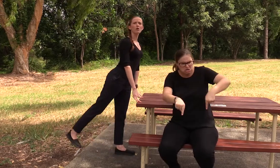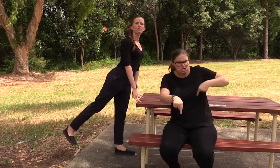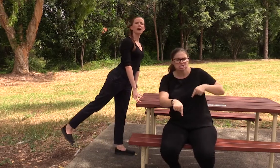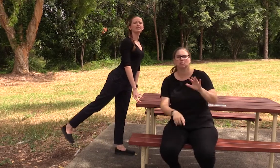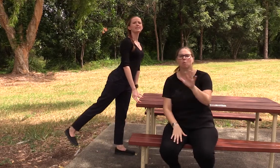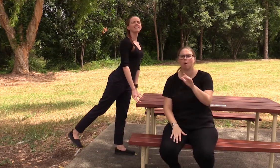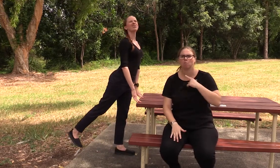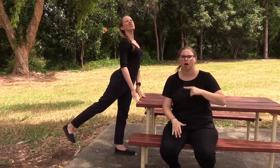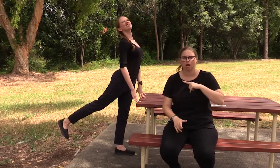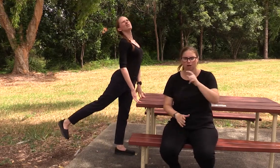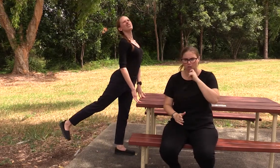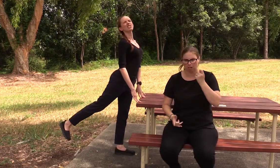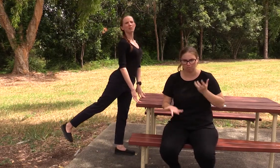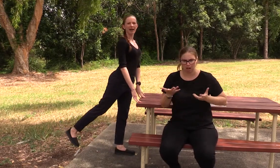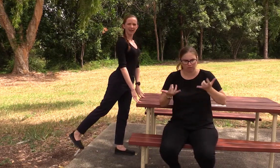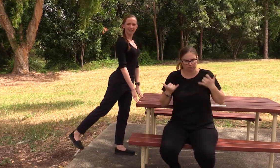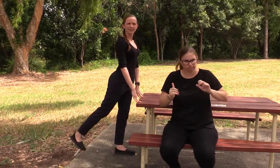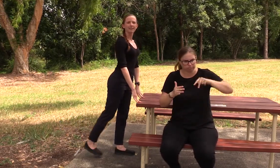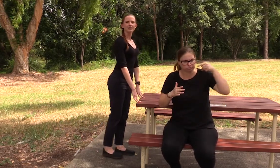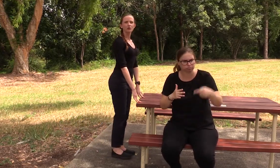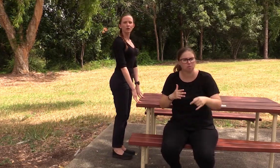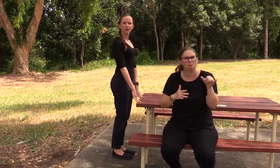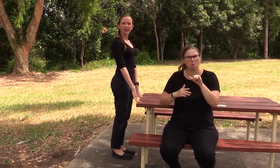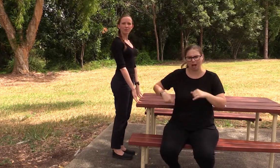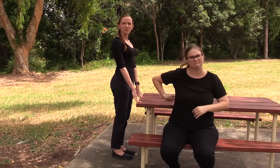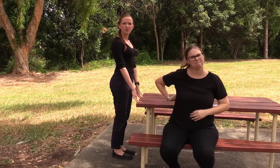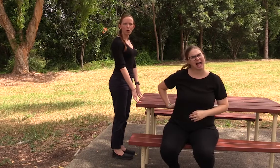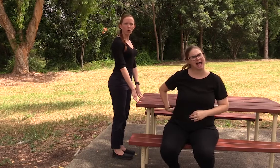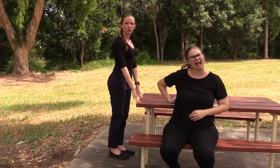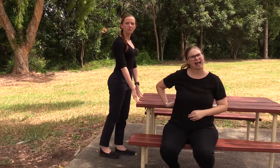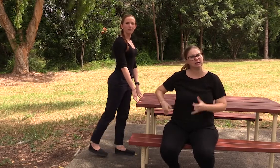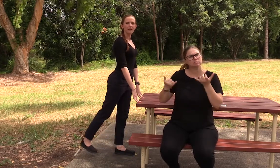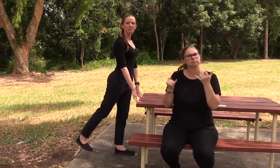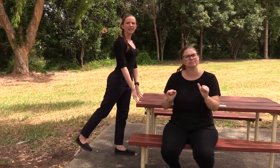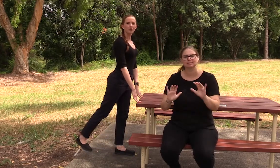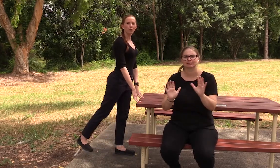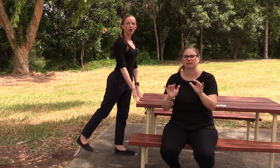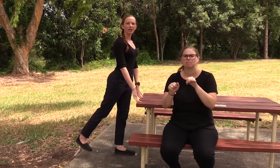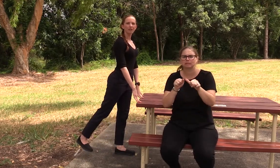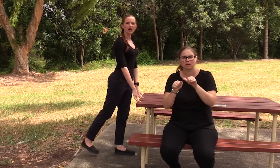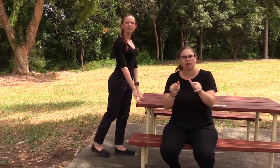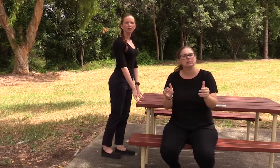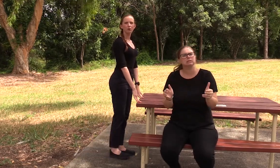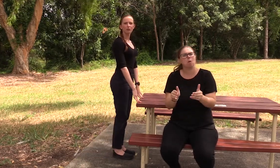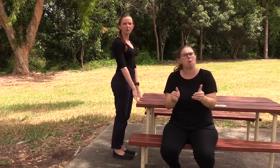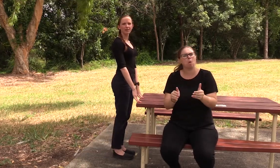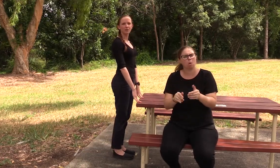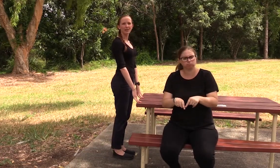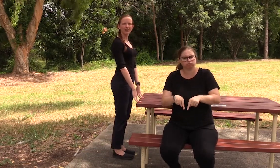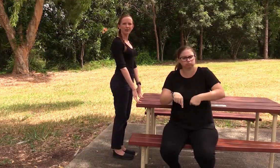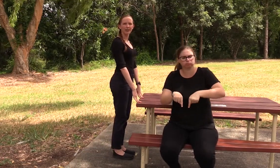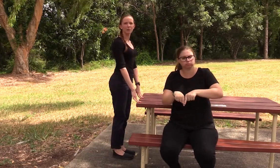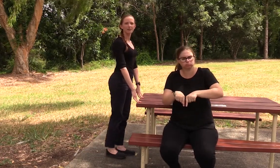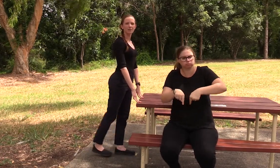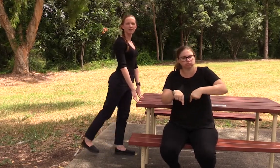up overbalancing or stretching your back. So if you keep them small, it means you're working just your bottom muscles